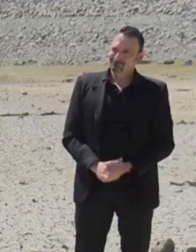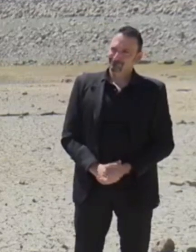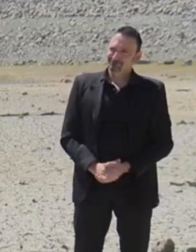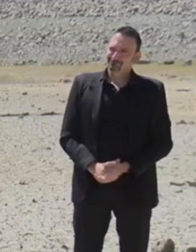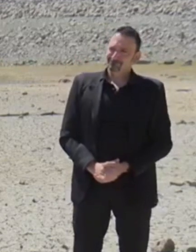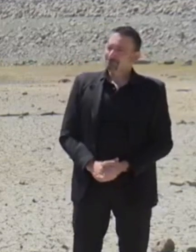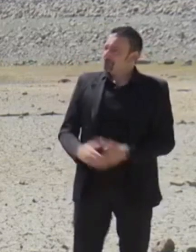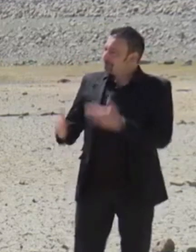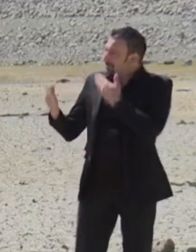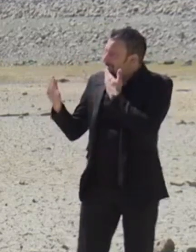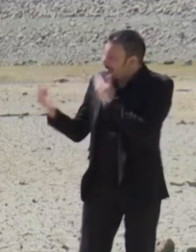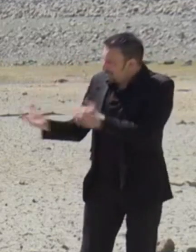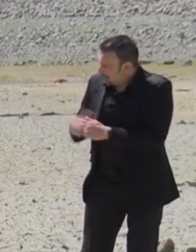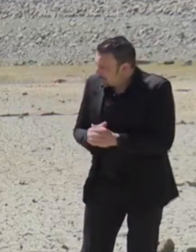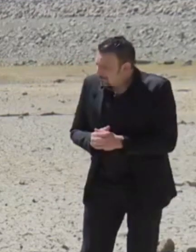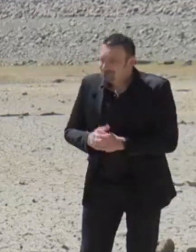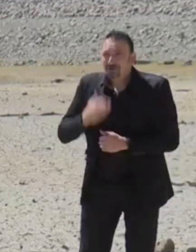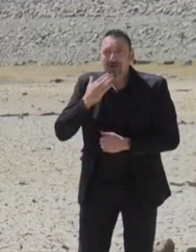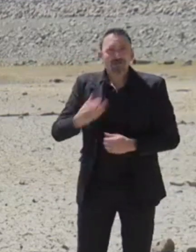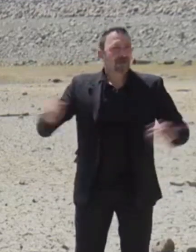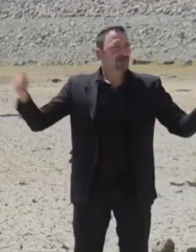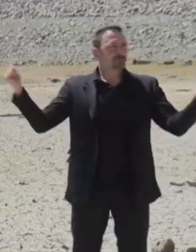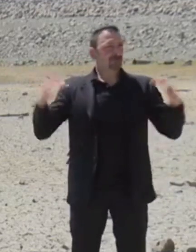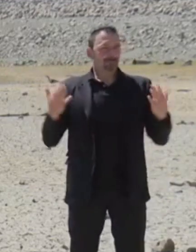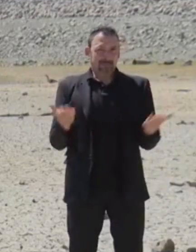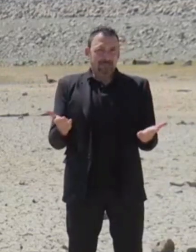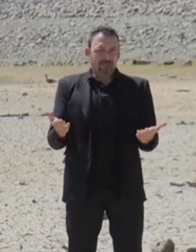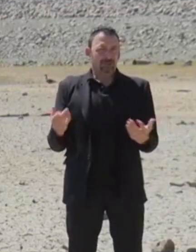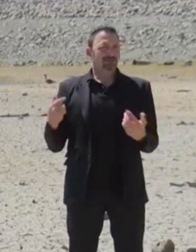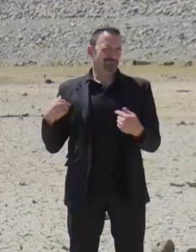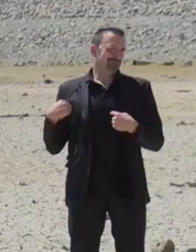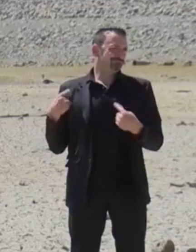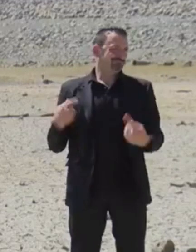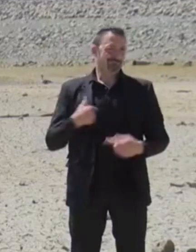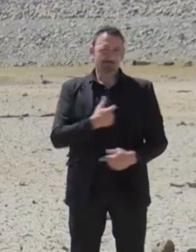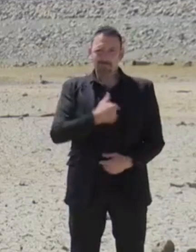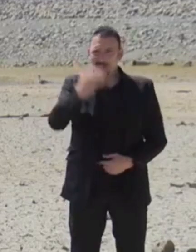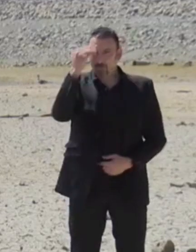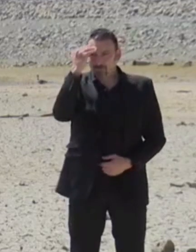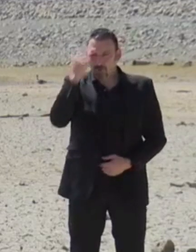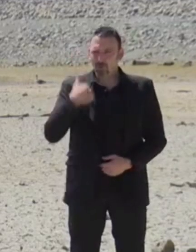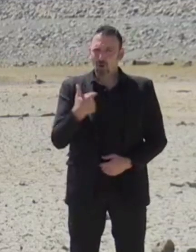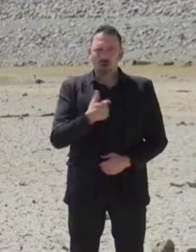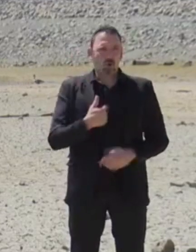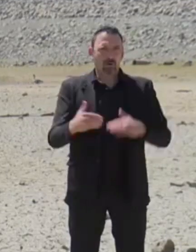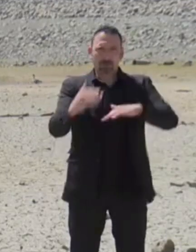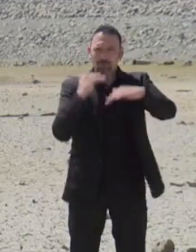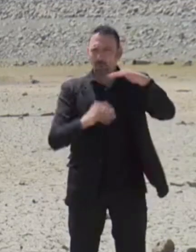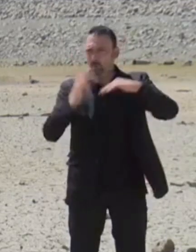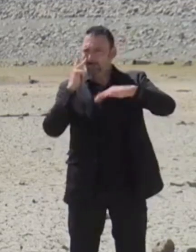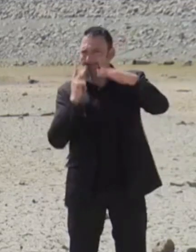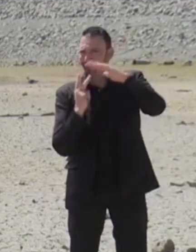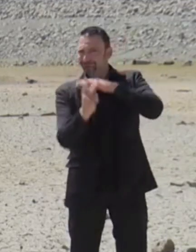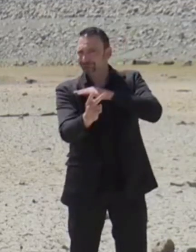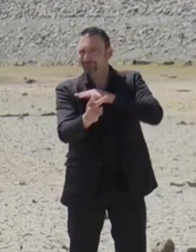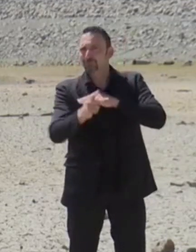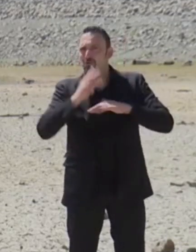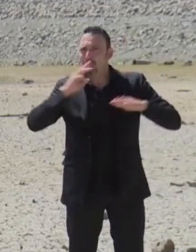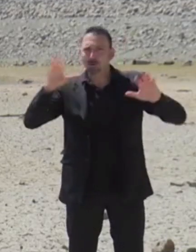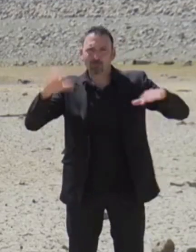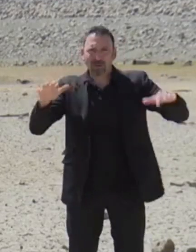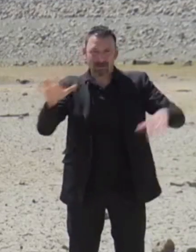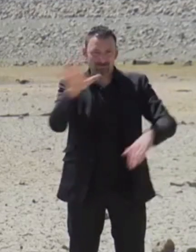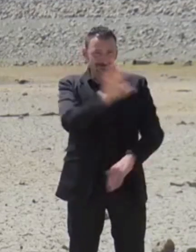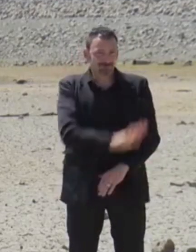Thank you, Grant, and thank you for being here today. We've known for quite a while now that we're well below expected rainfall throughout the state.